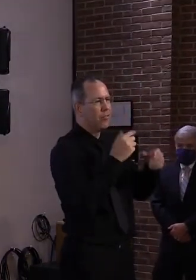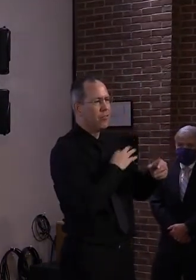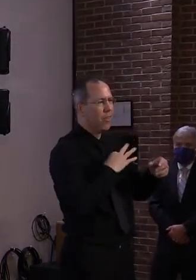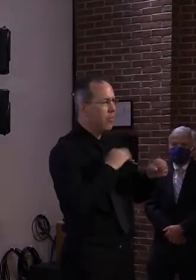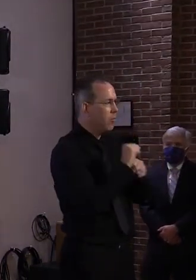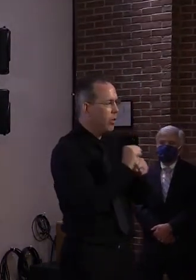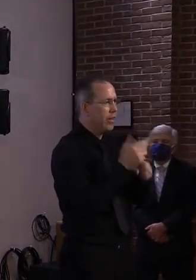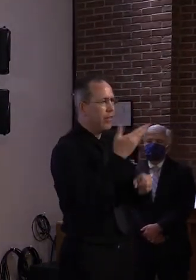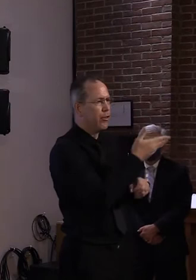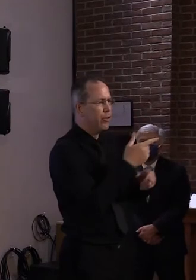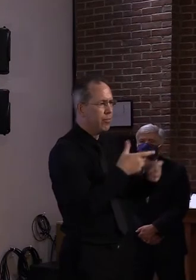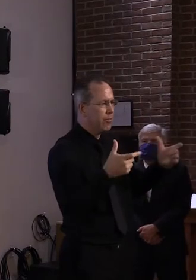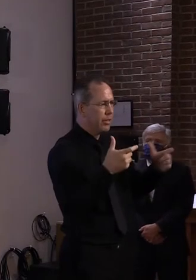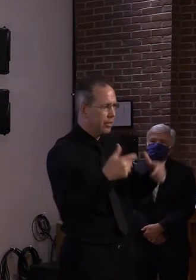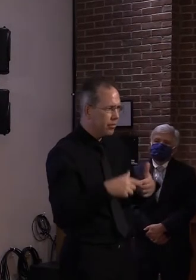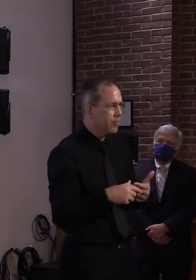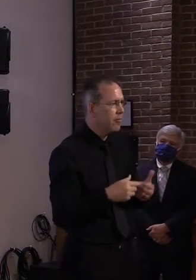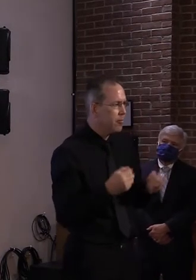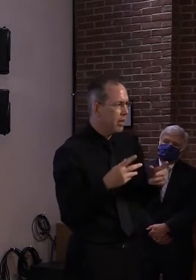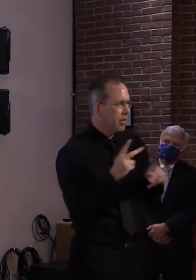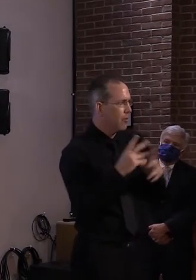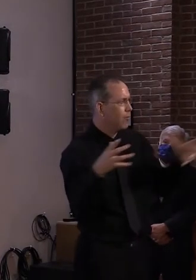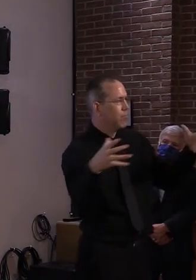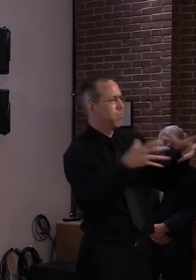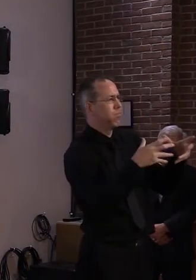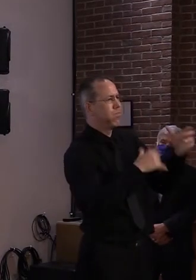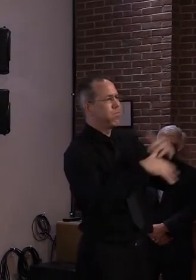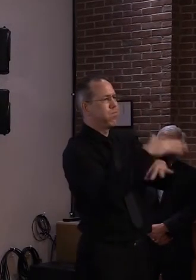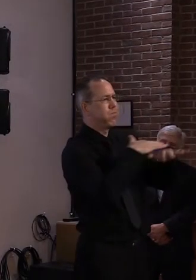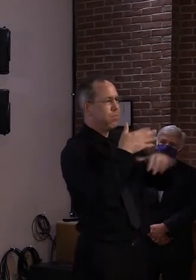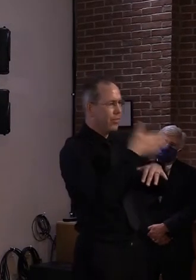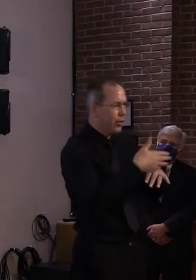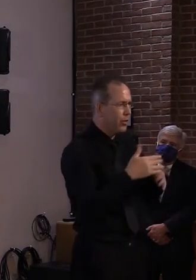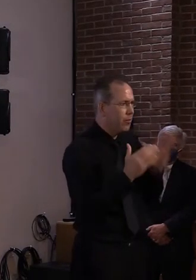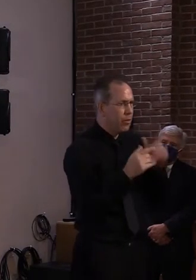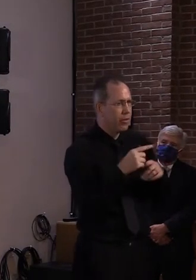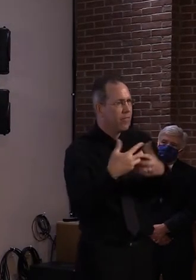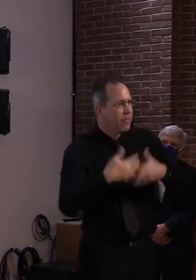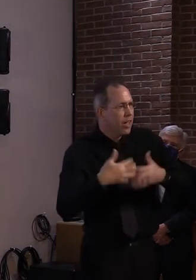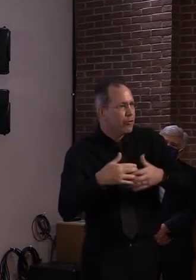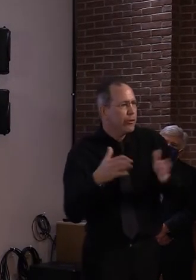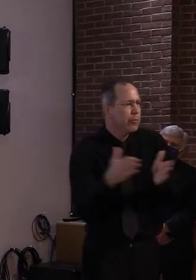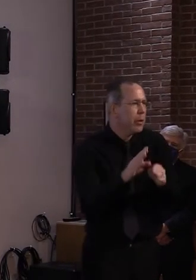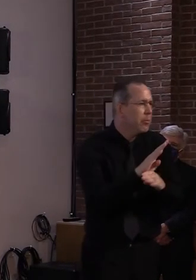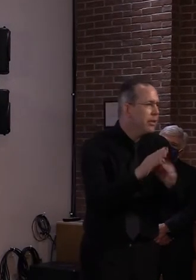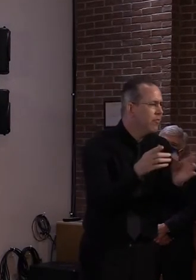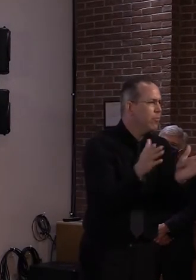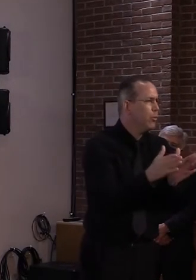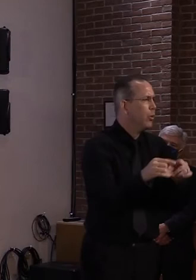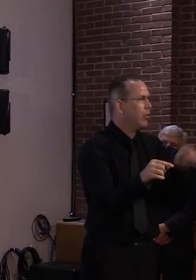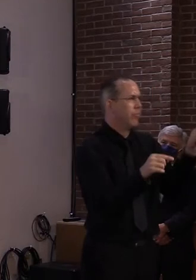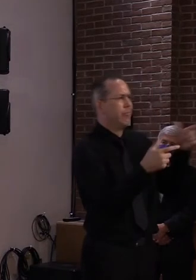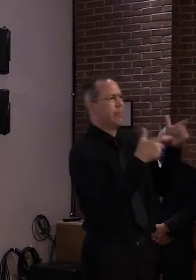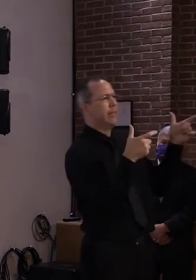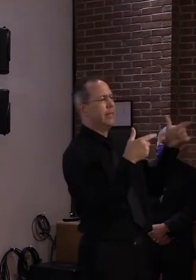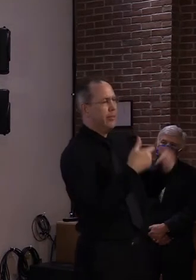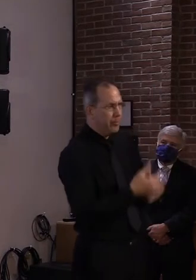Levine? I don't have a lot to add to that. I'll have to make sure we understand the definition of healthcare